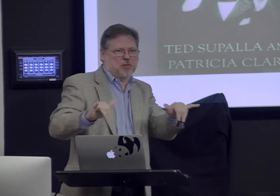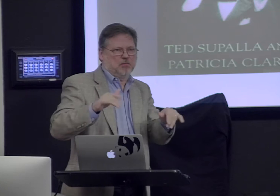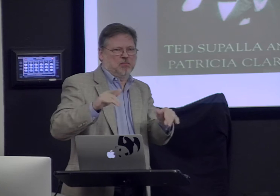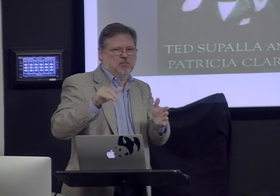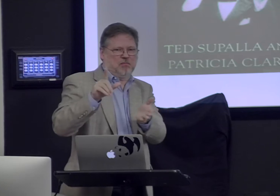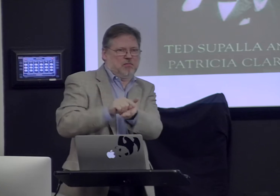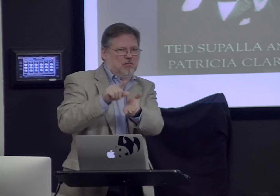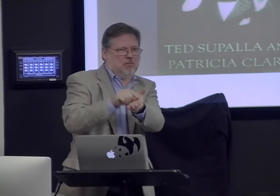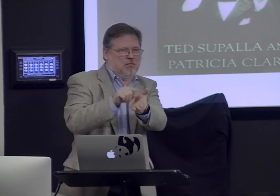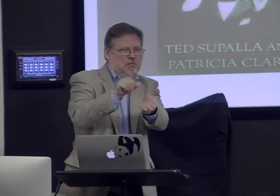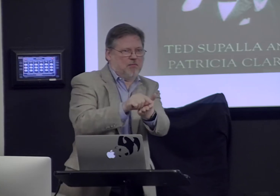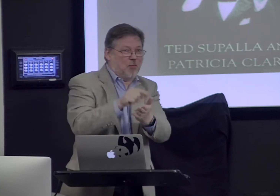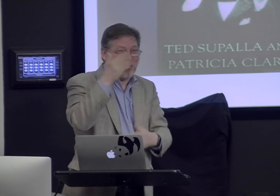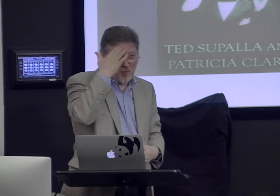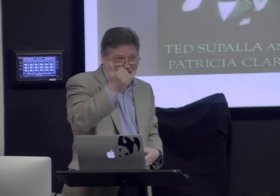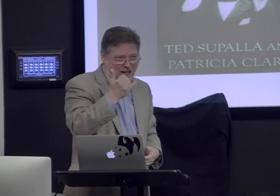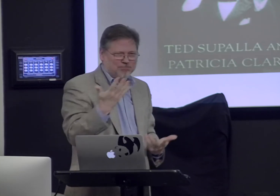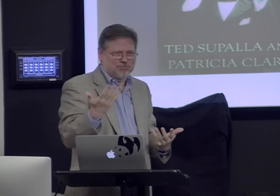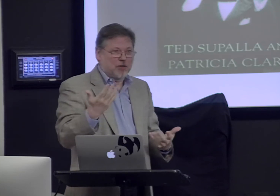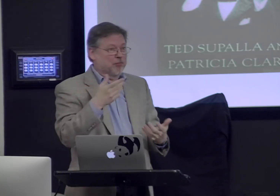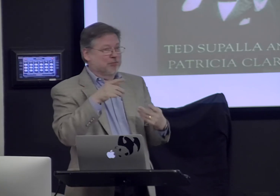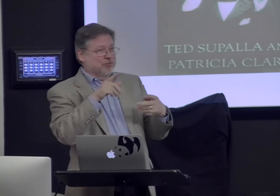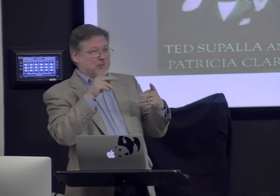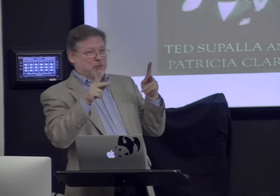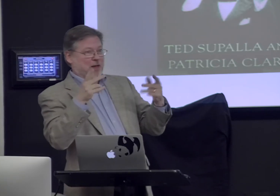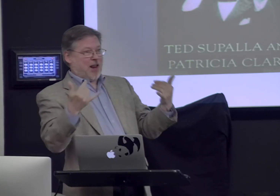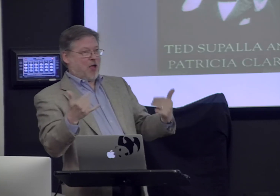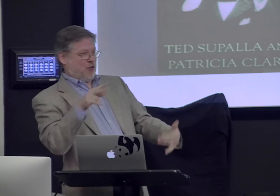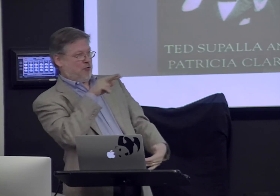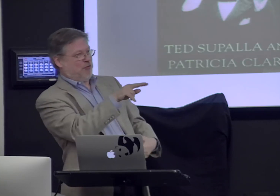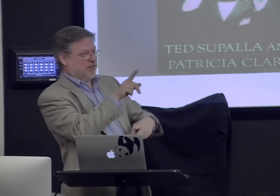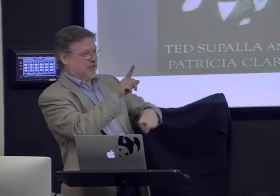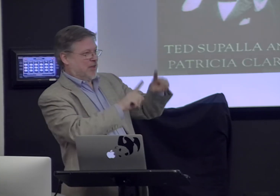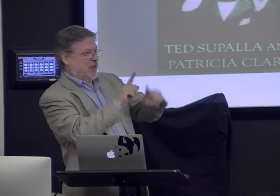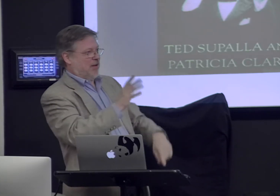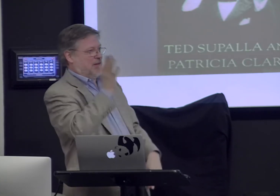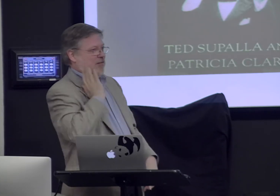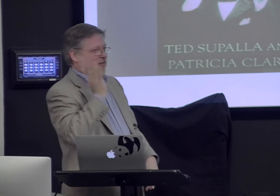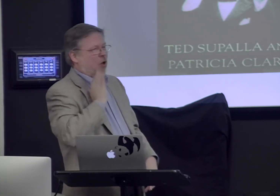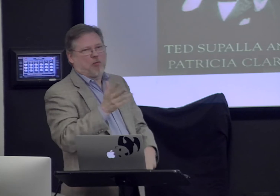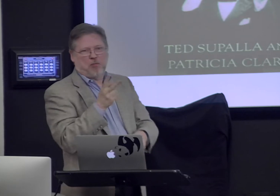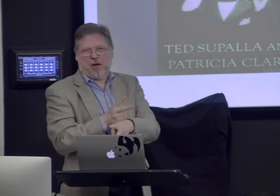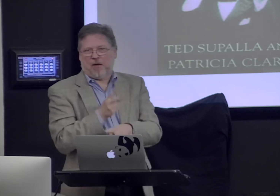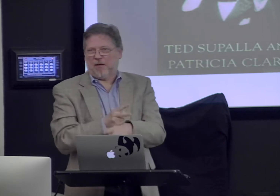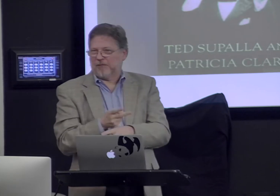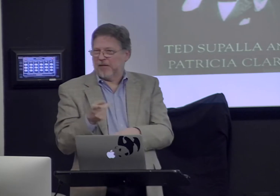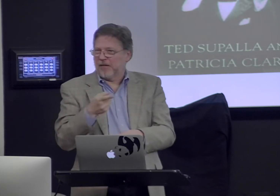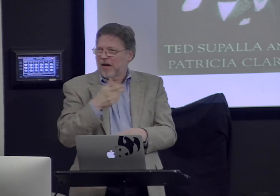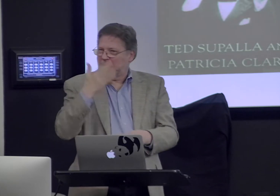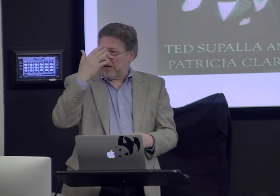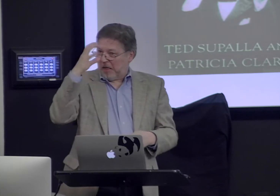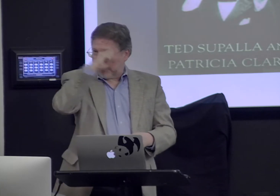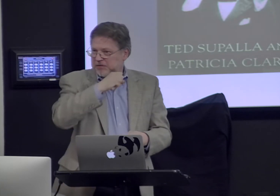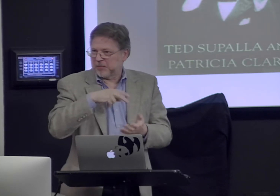part of the database. The reason that we included those 3 contemporaneous books was because it can